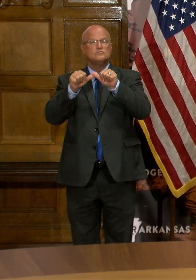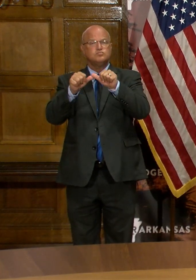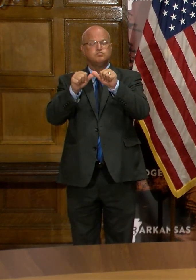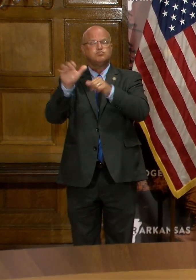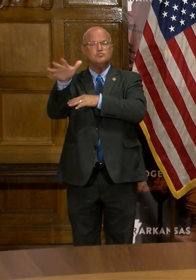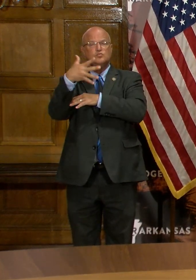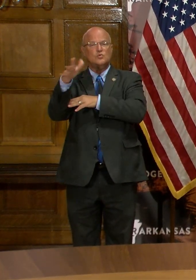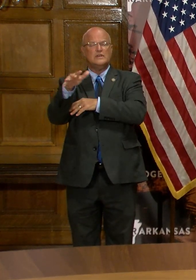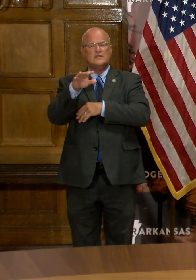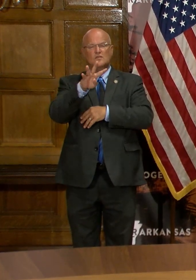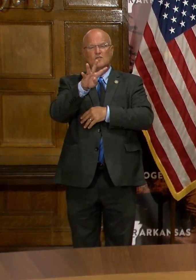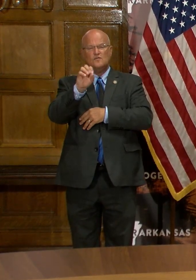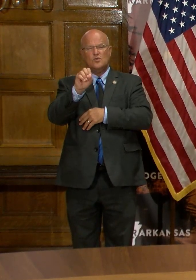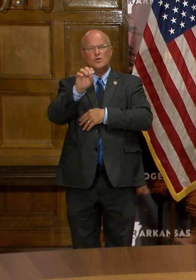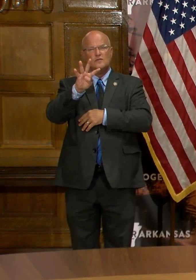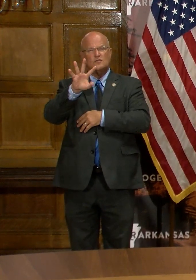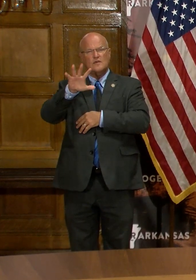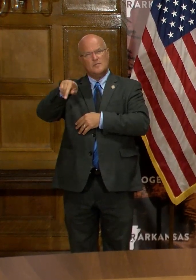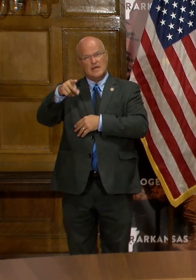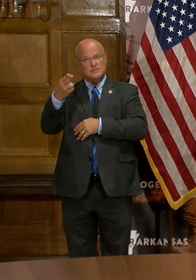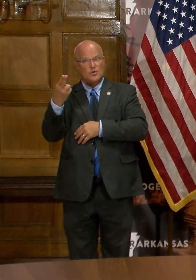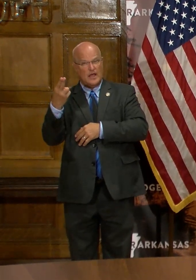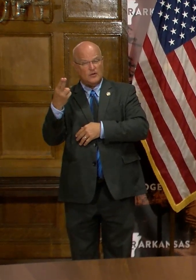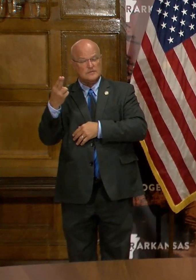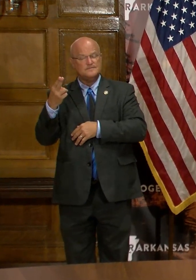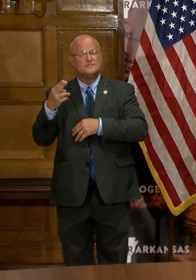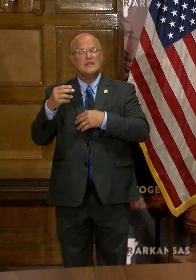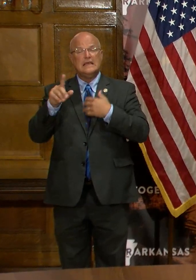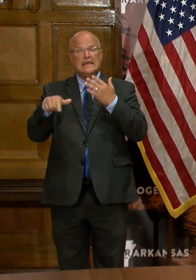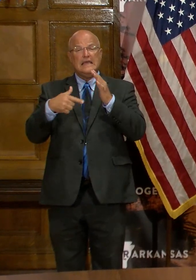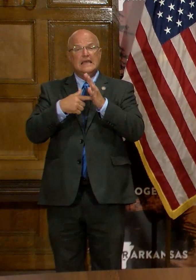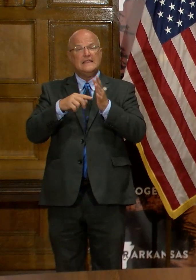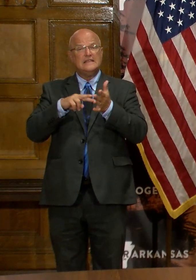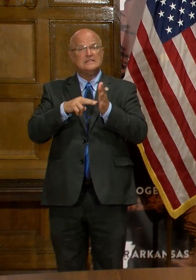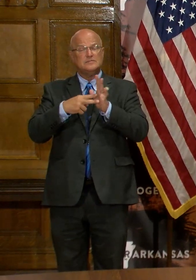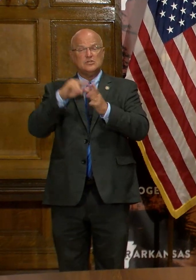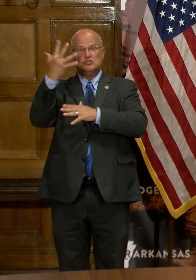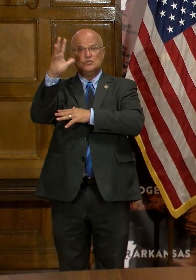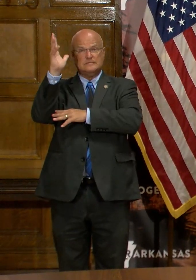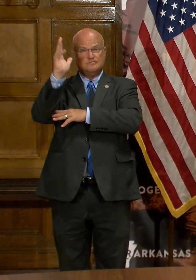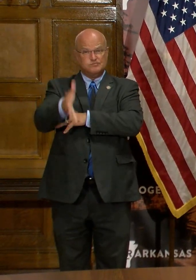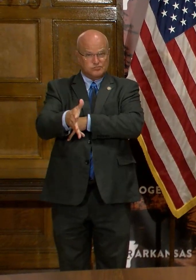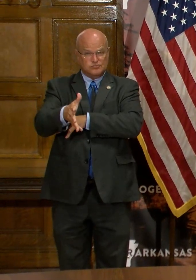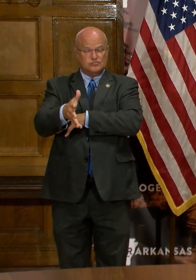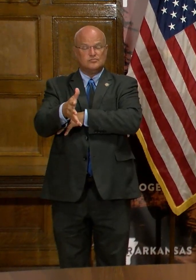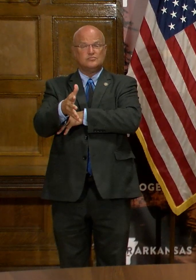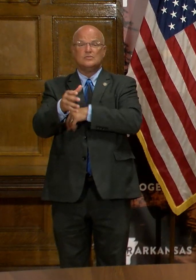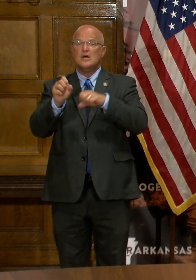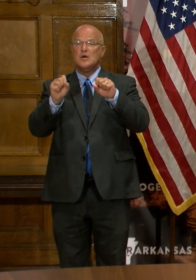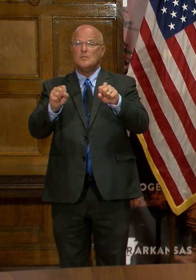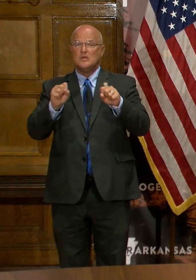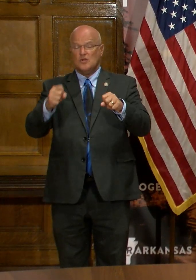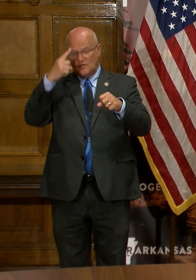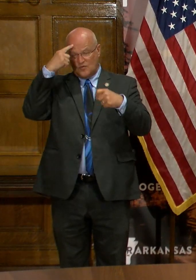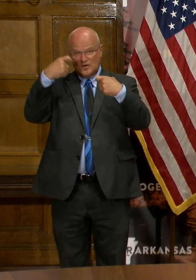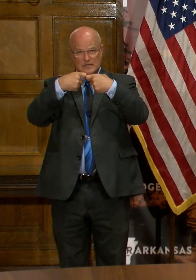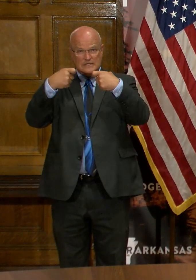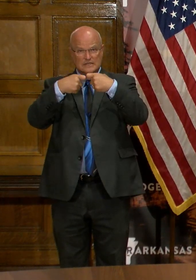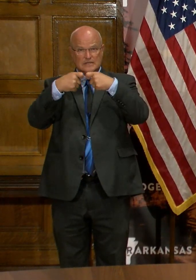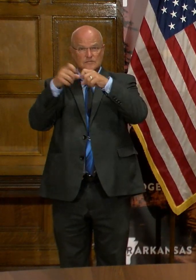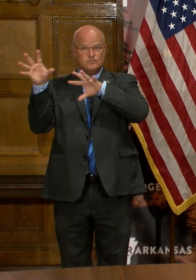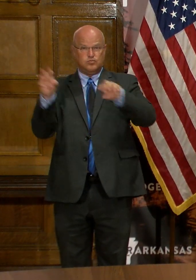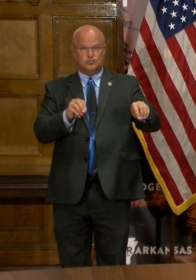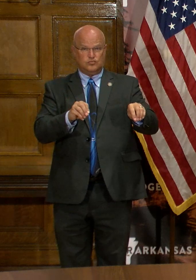from 40 to 45 miles per hour. This means trees down. That means potential for power